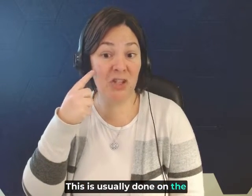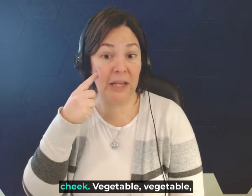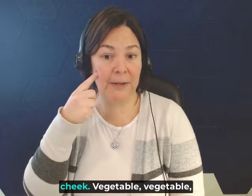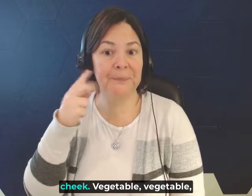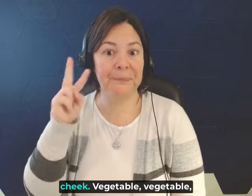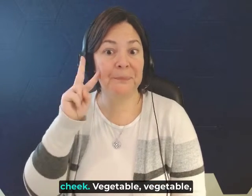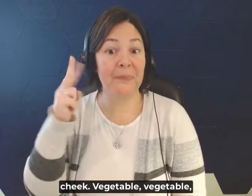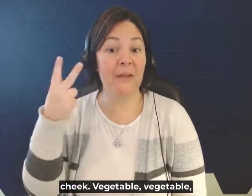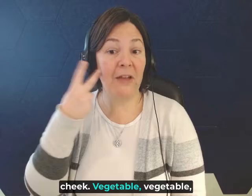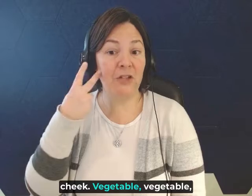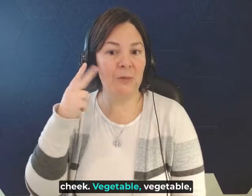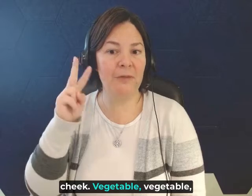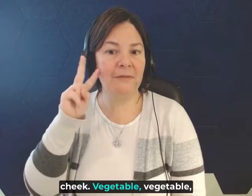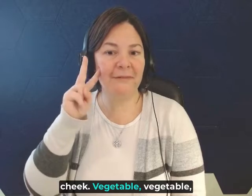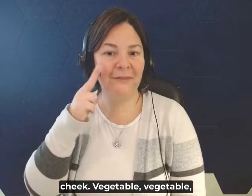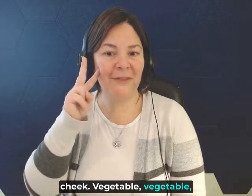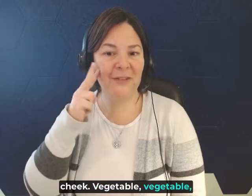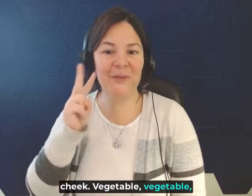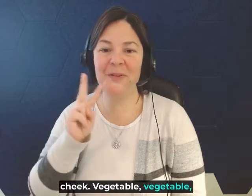cheek. Vegetable.